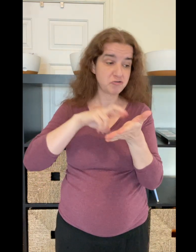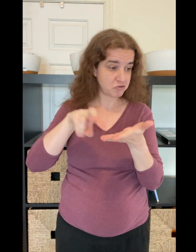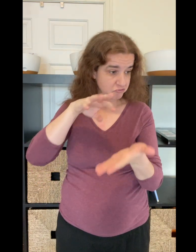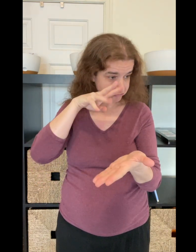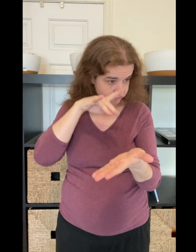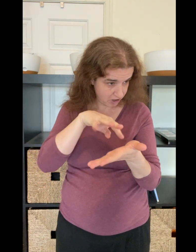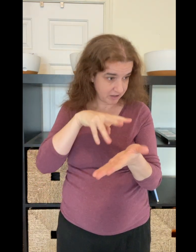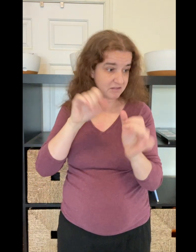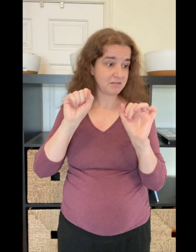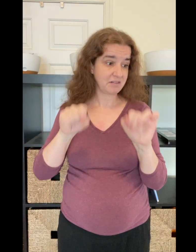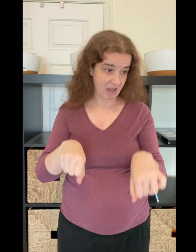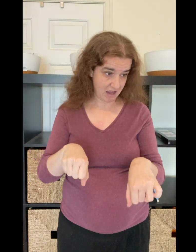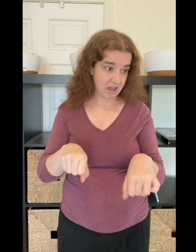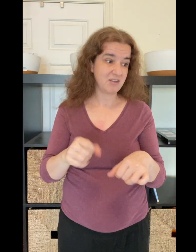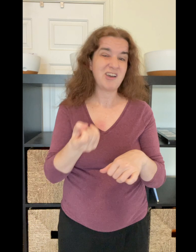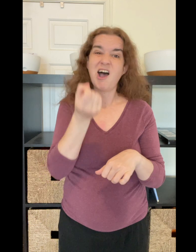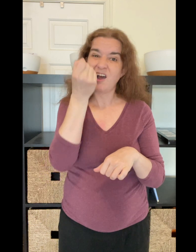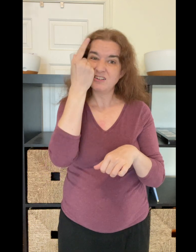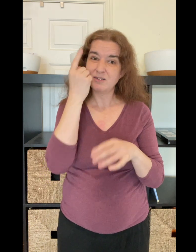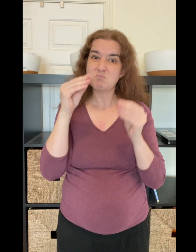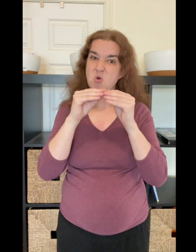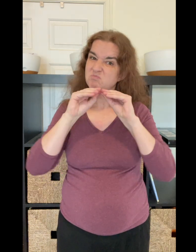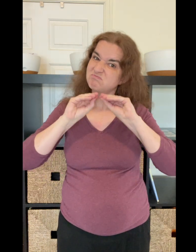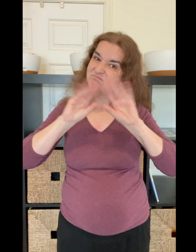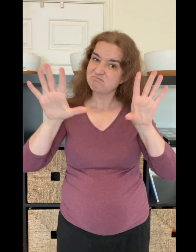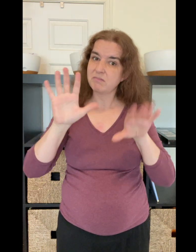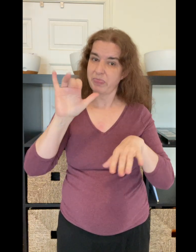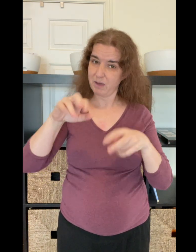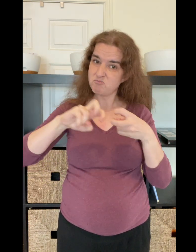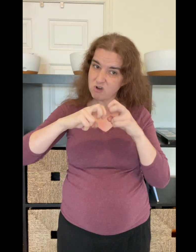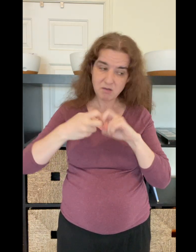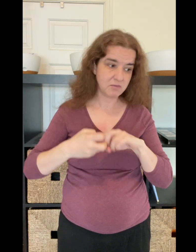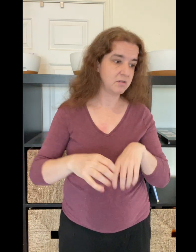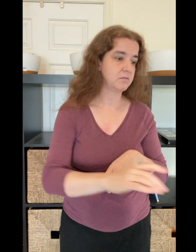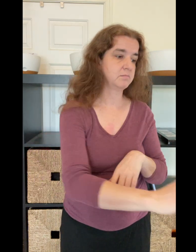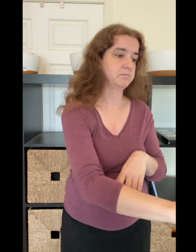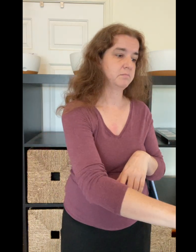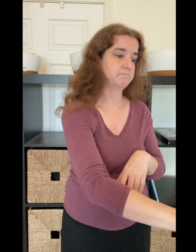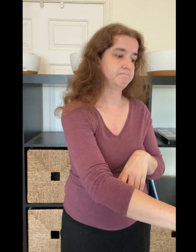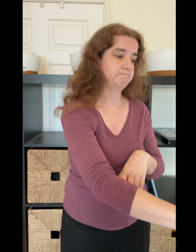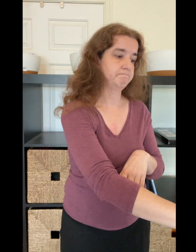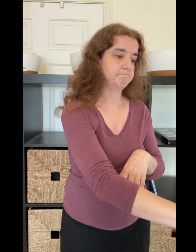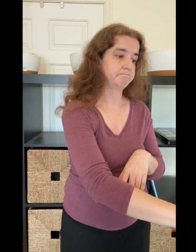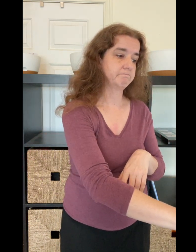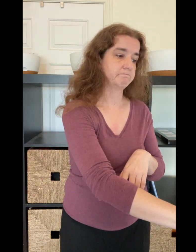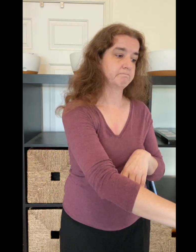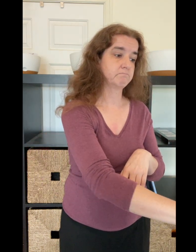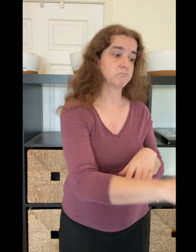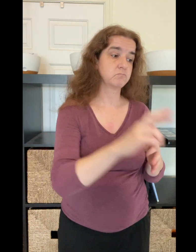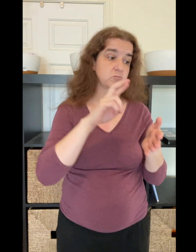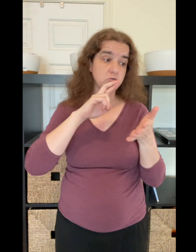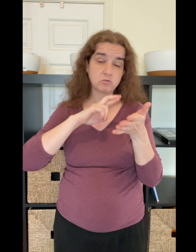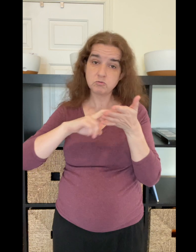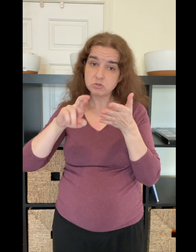Scientists can be involved in the research and do research studies and spread understanding related to that problem.